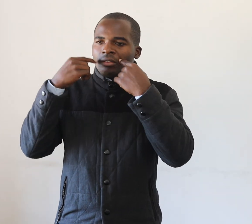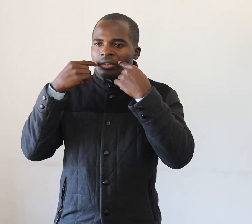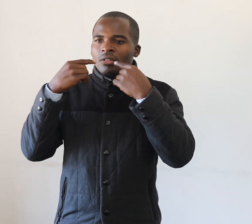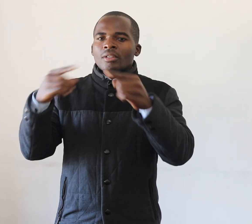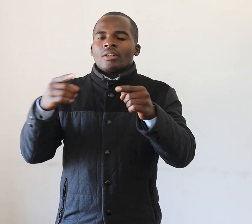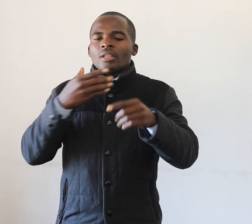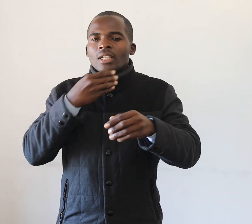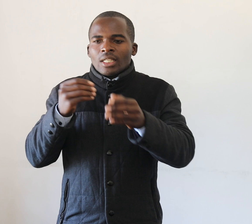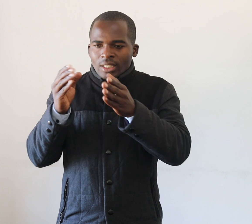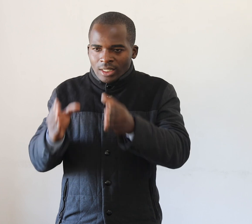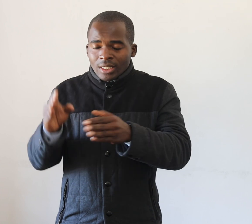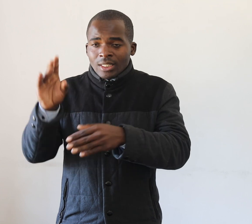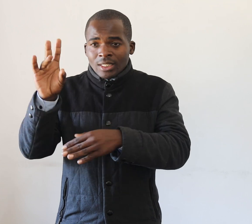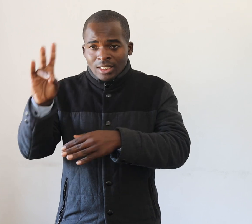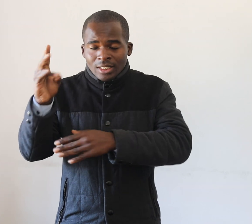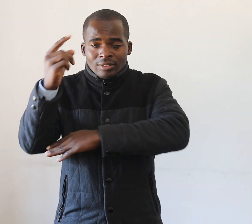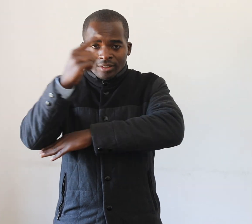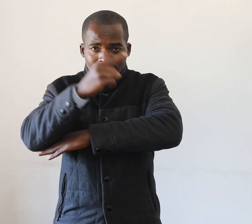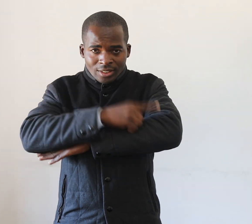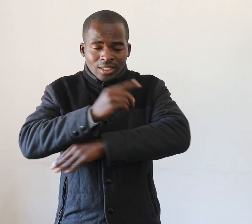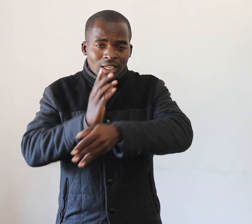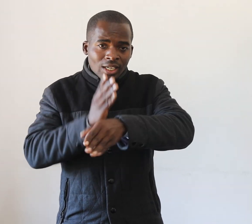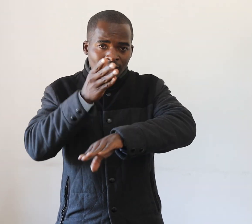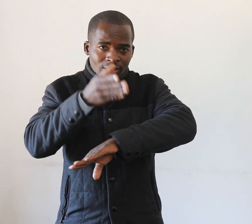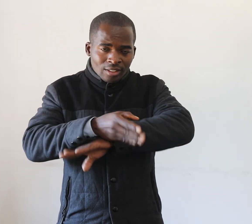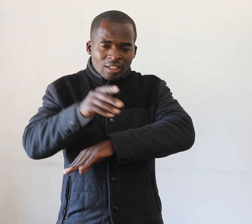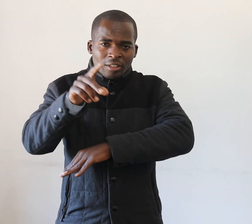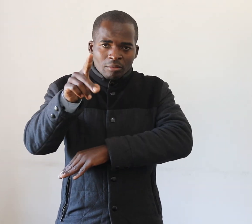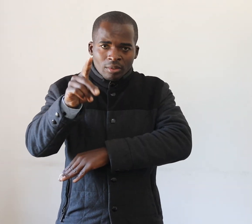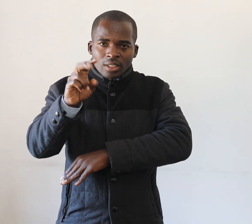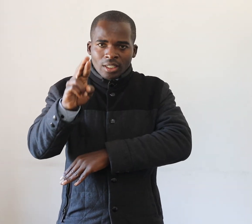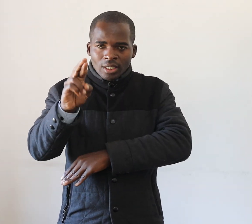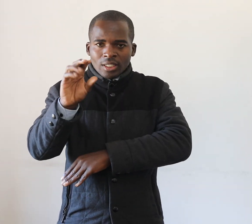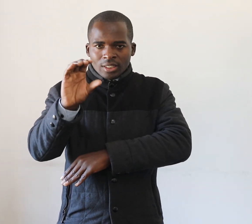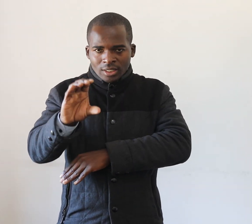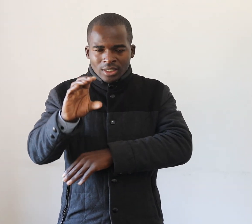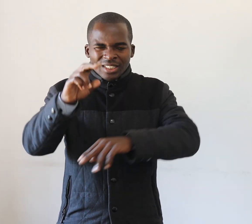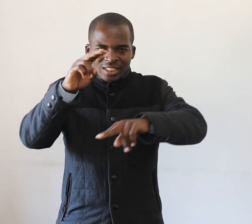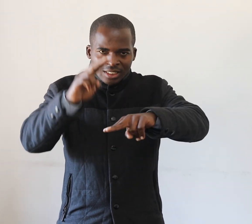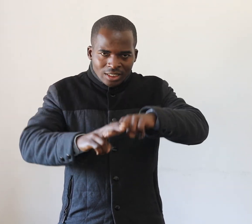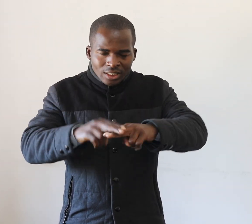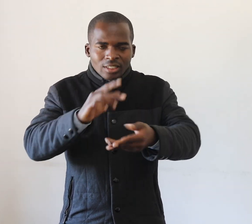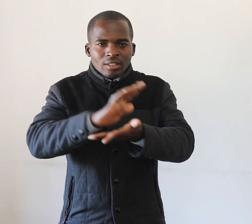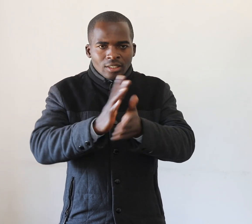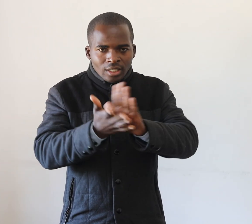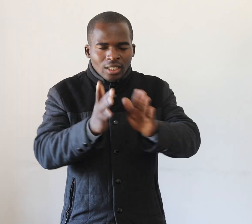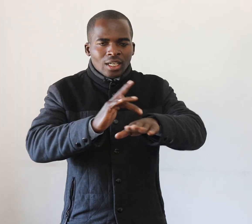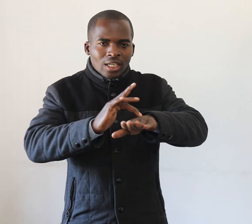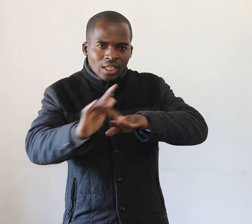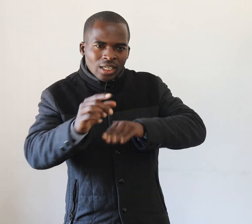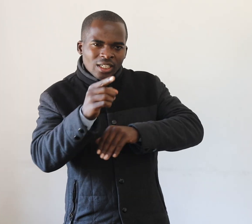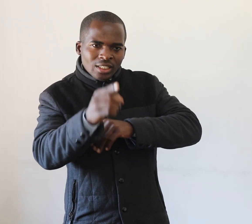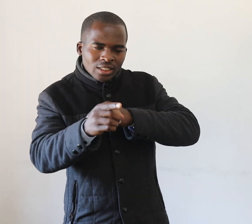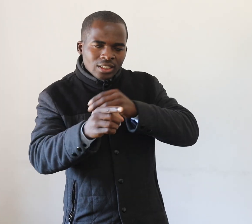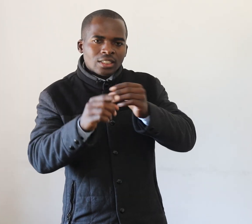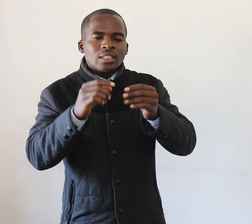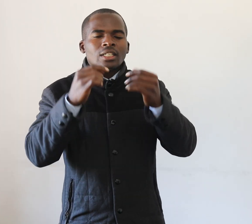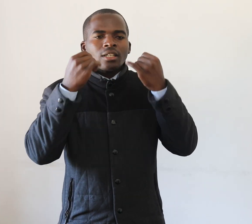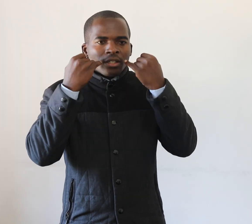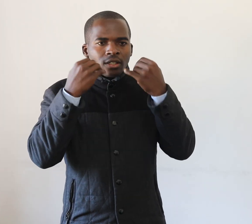7 days after a PR seat becomes vacant. This is simply the reporting step that